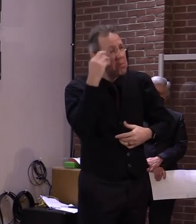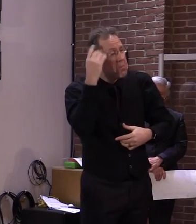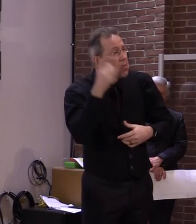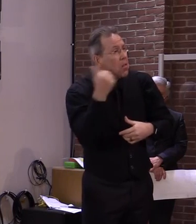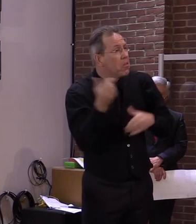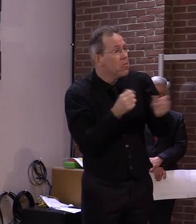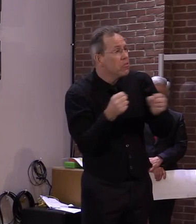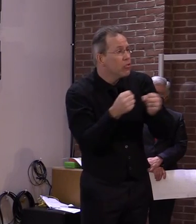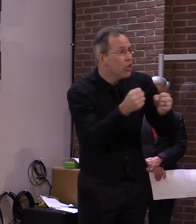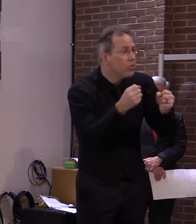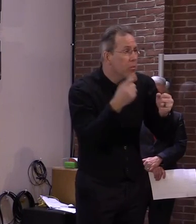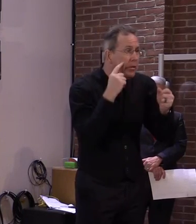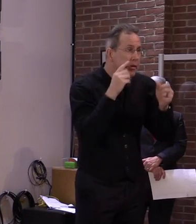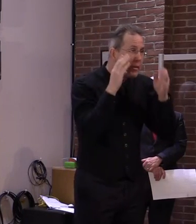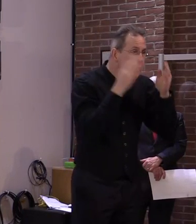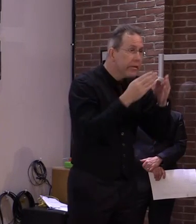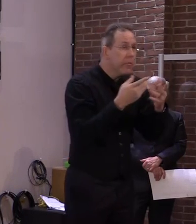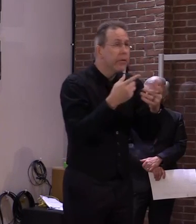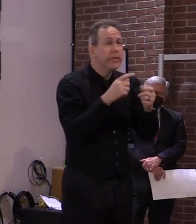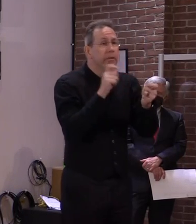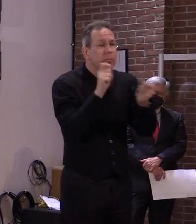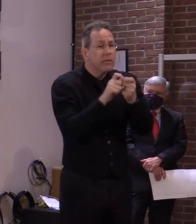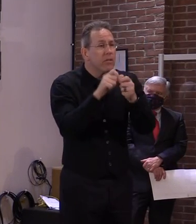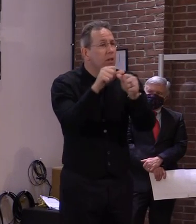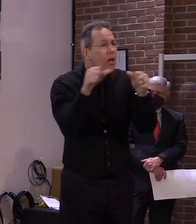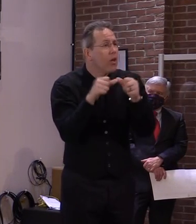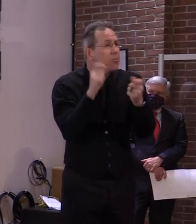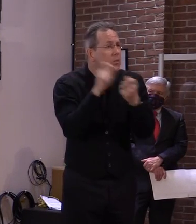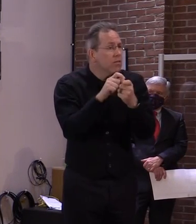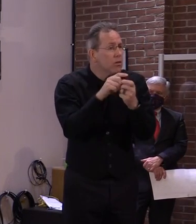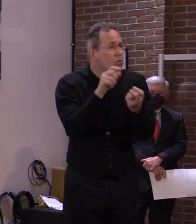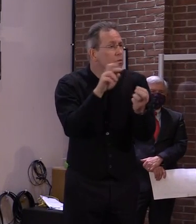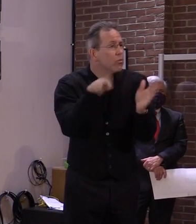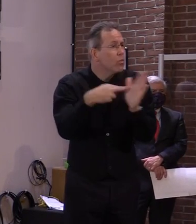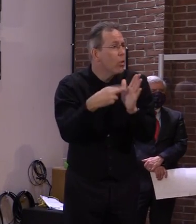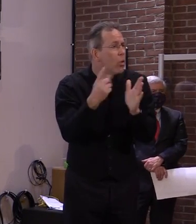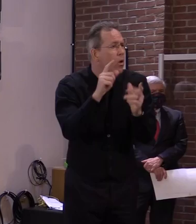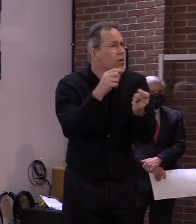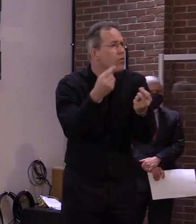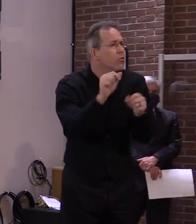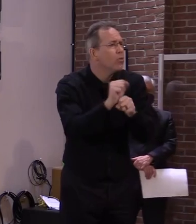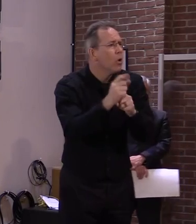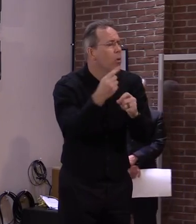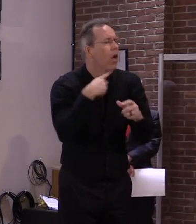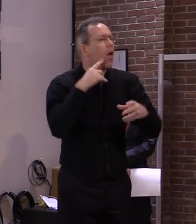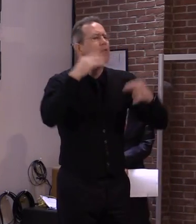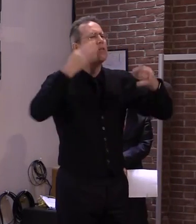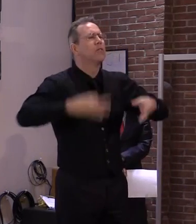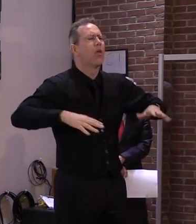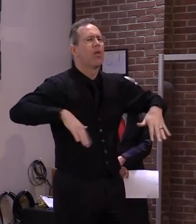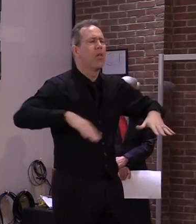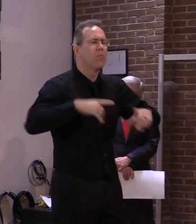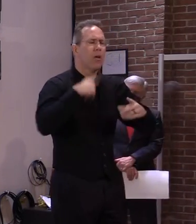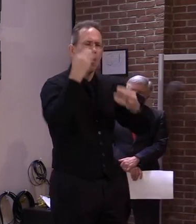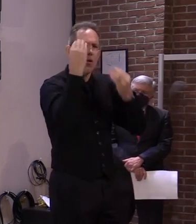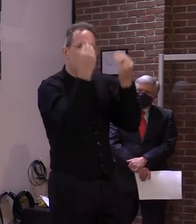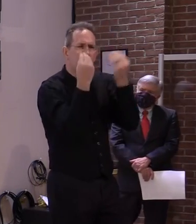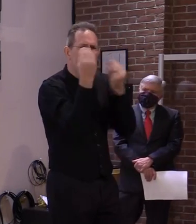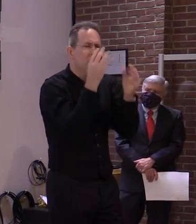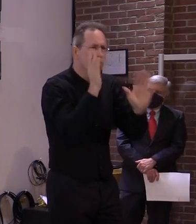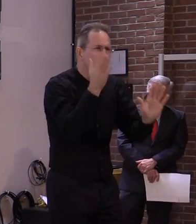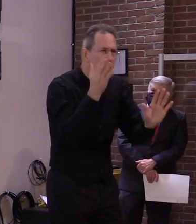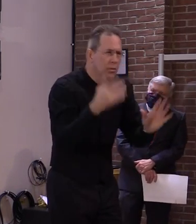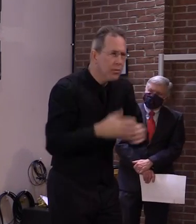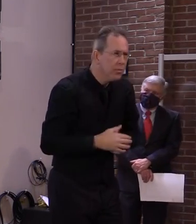But at this point in time, we have not made any decisions as yet. And every, you know, I will say, every